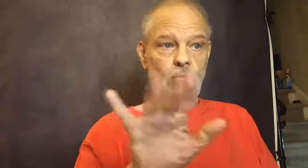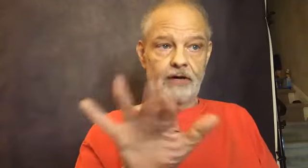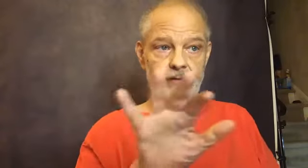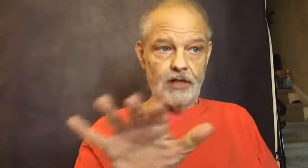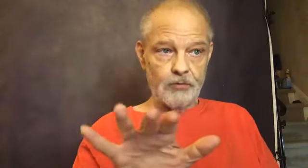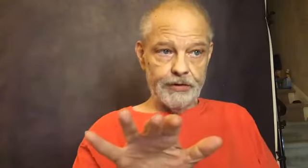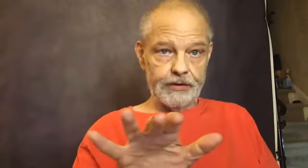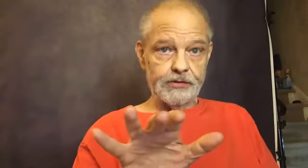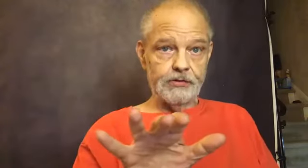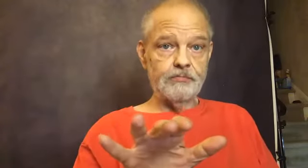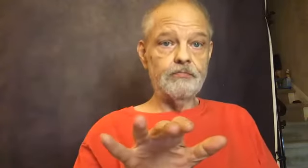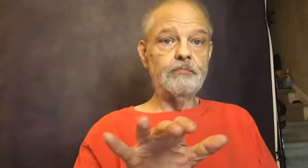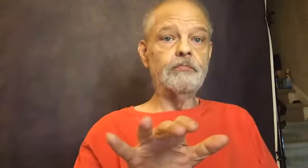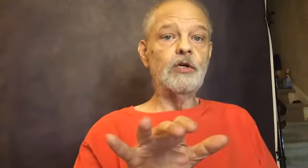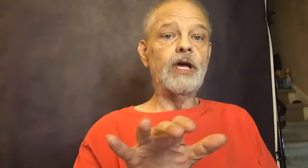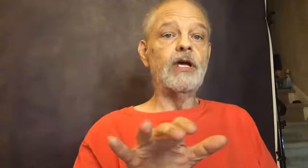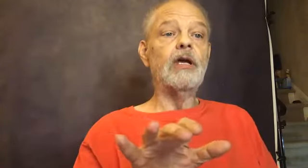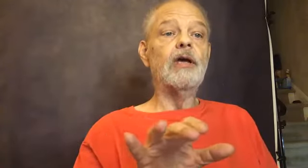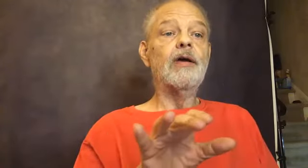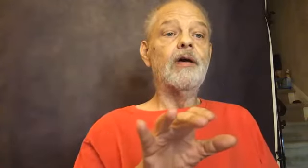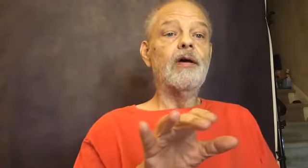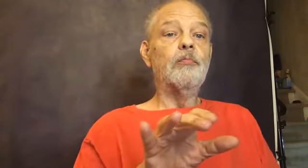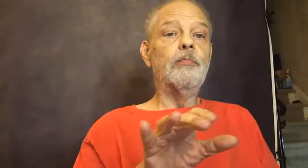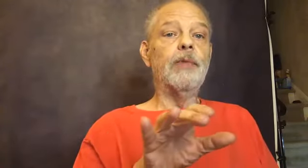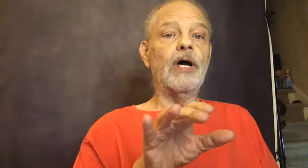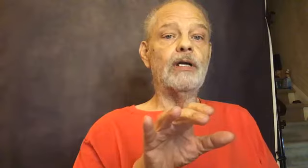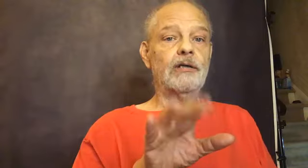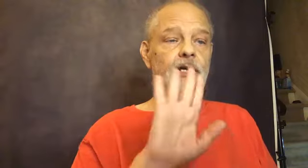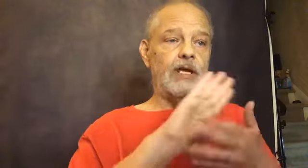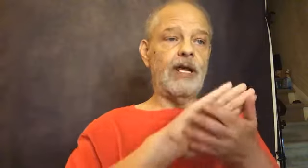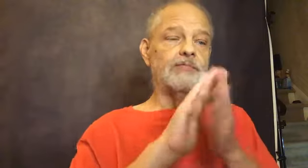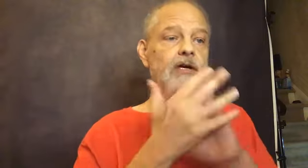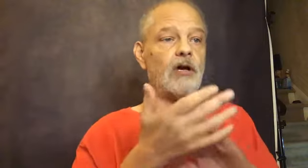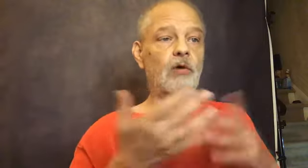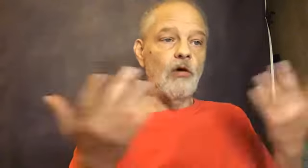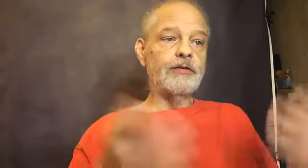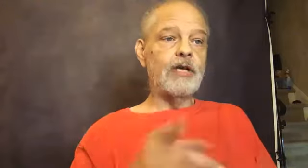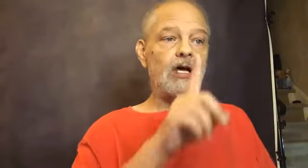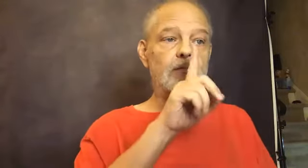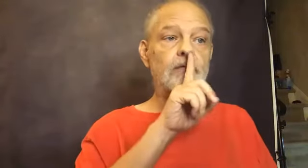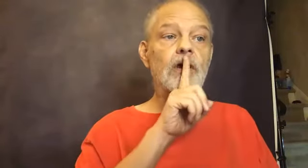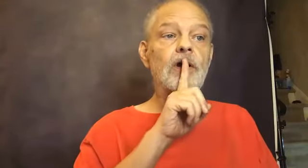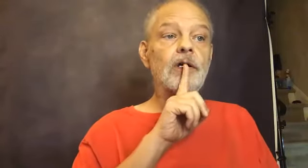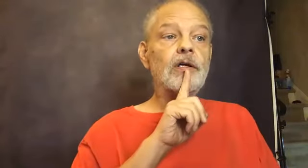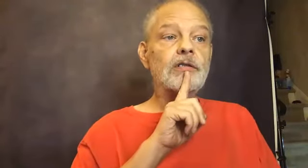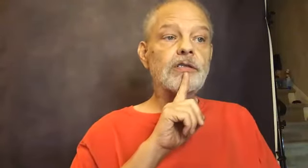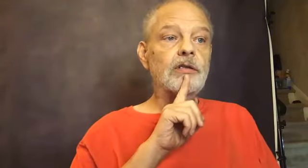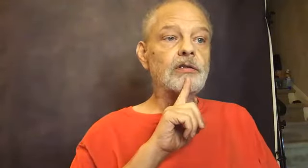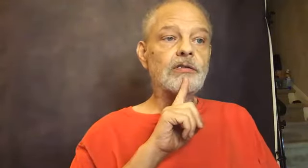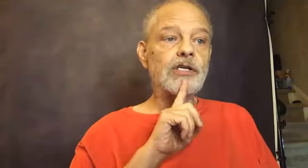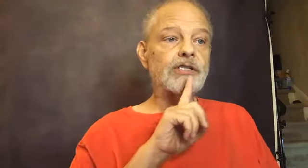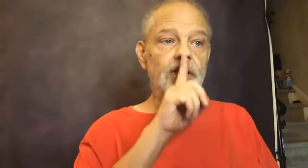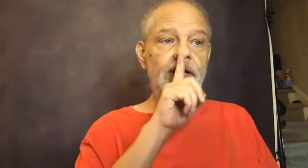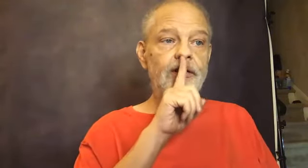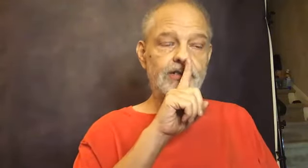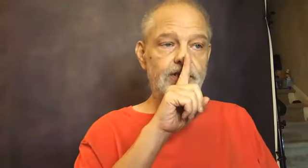whatever the number is, okay? But it has become over time just the letter, just the